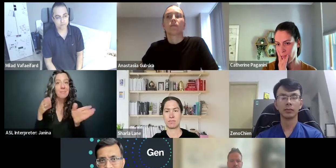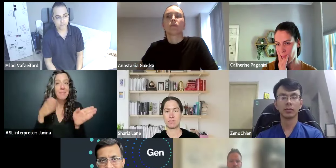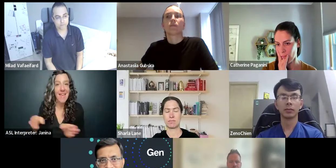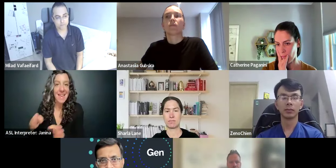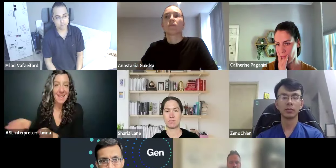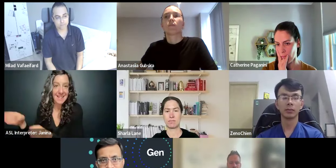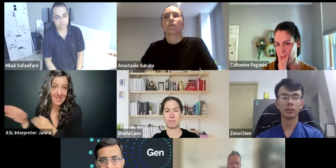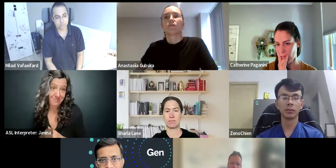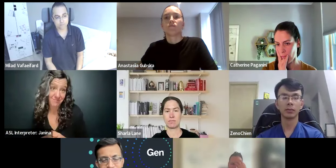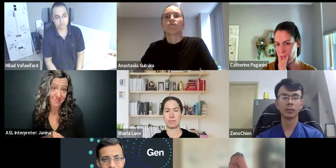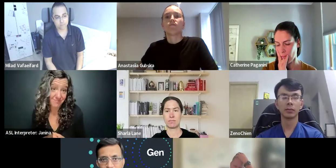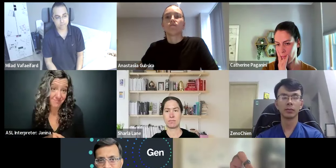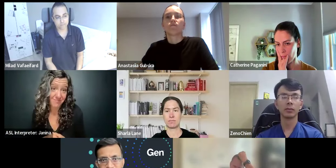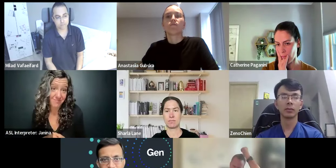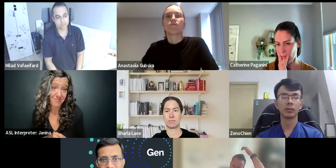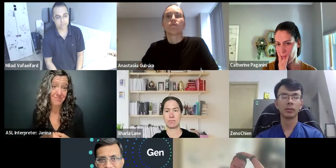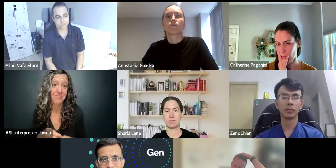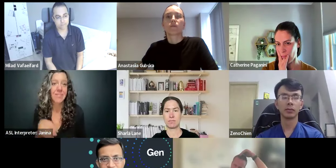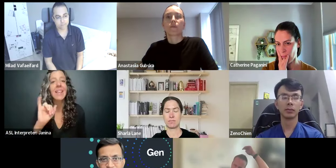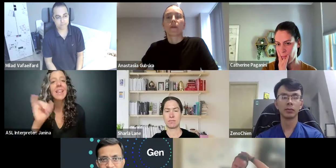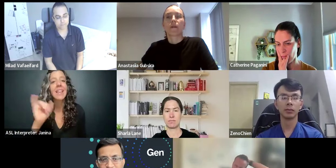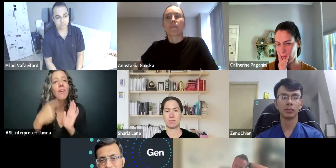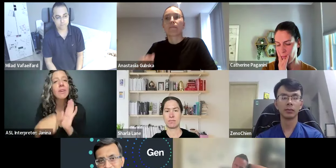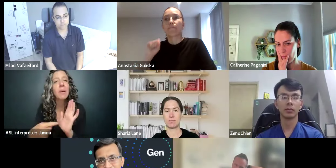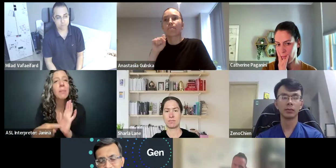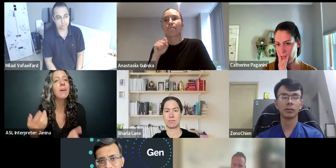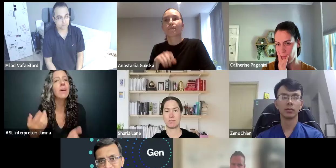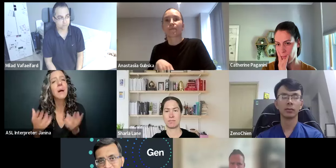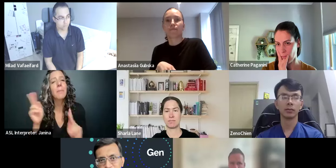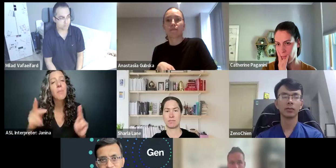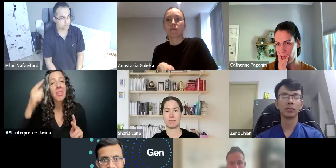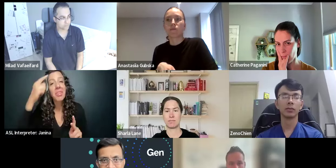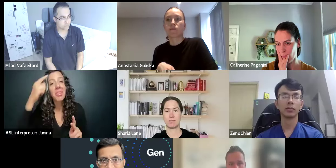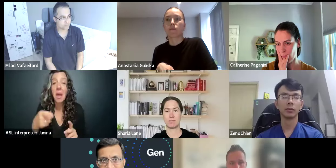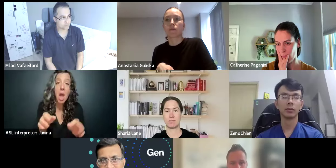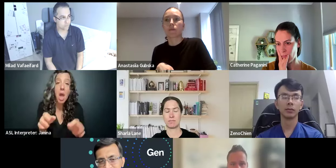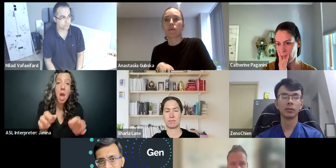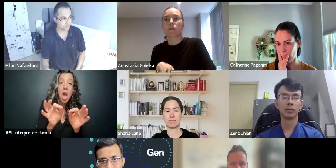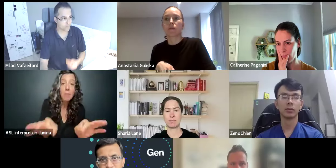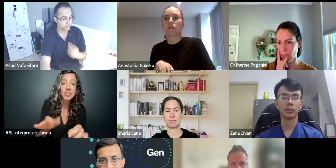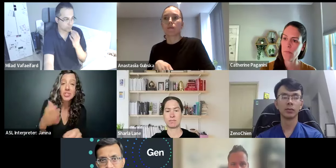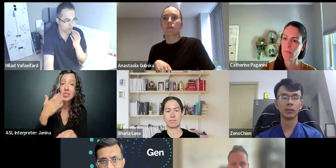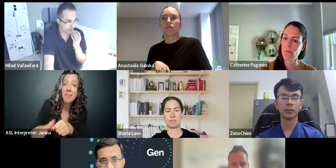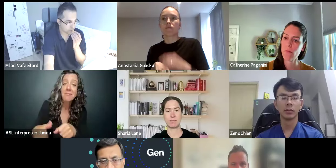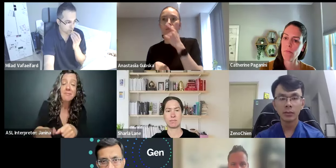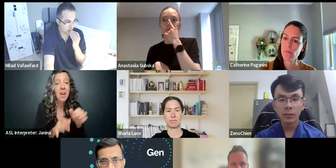AWS, probably thought that the captions may be enough. Maybe interpreters may not be needed.